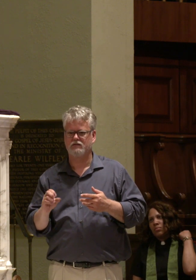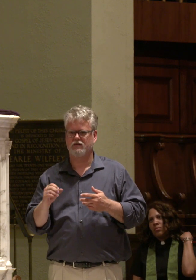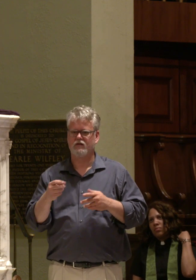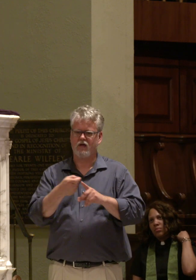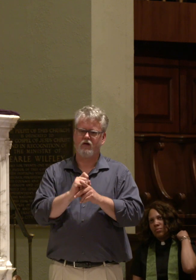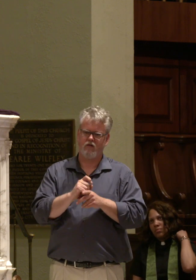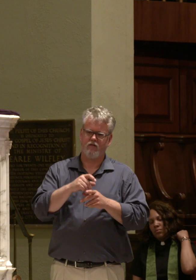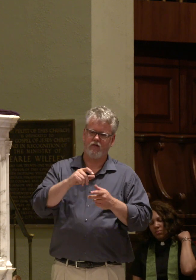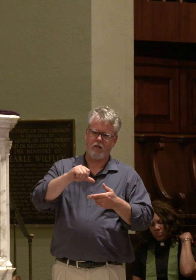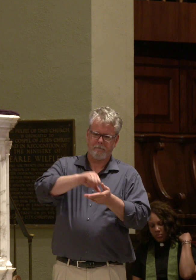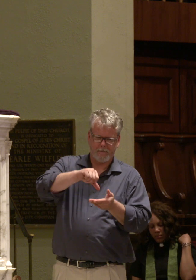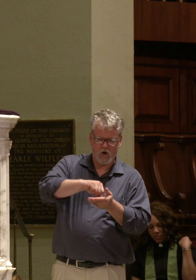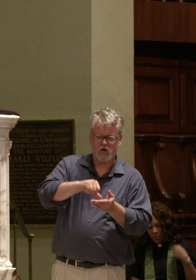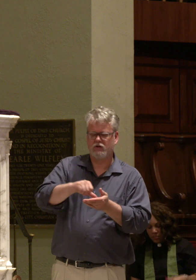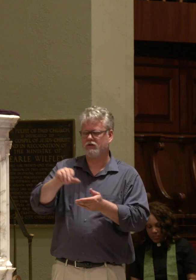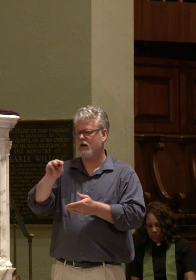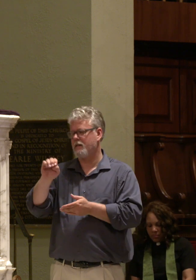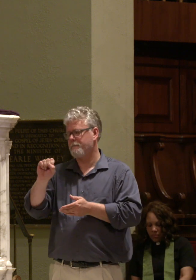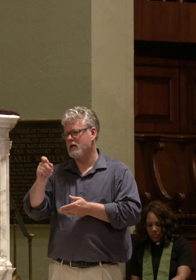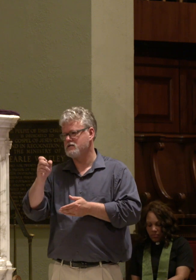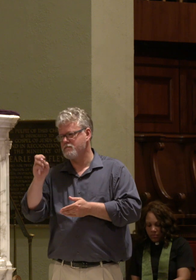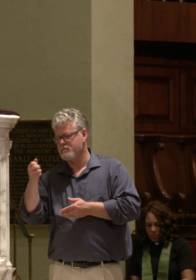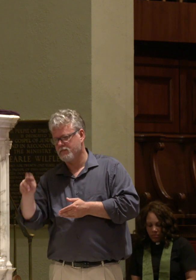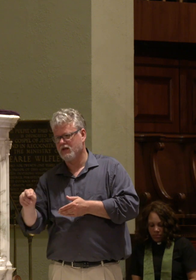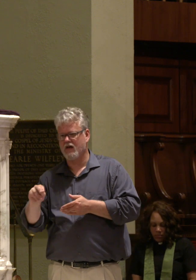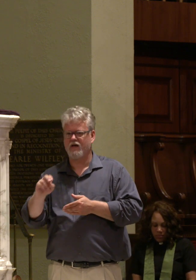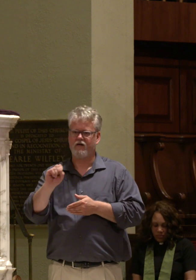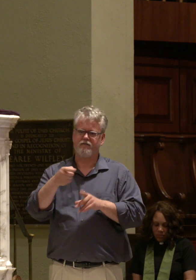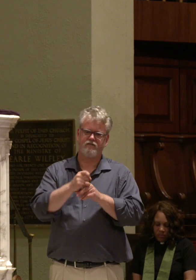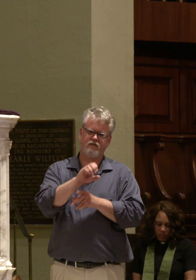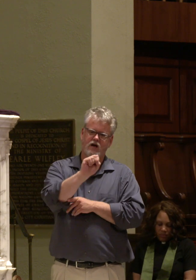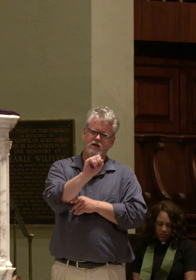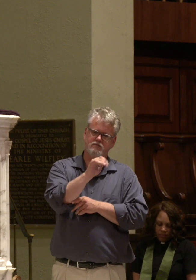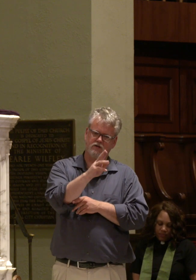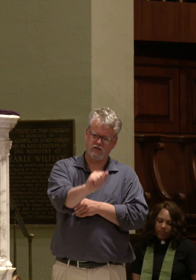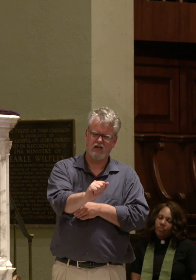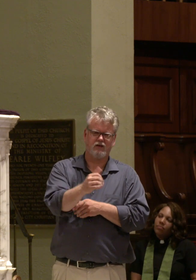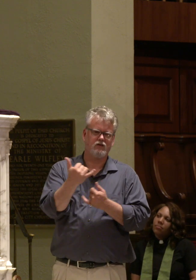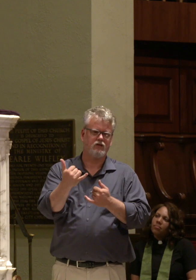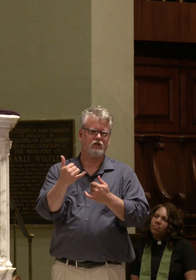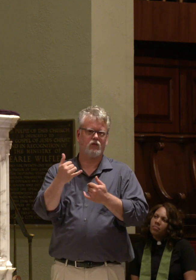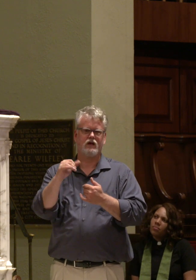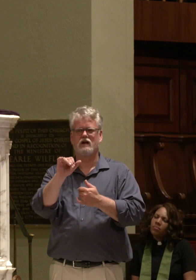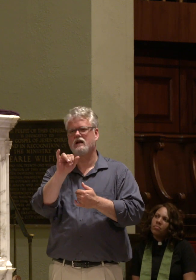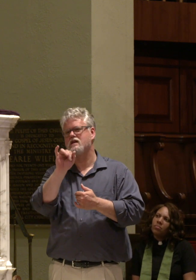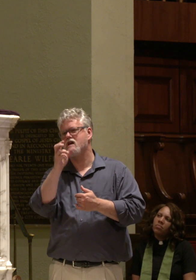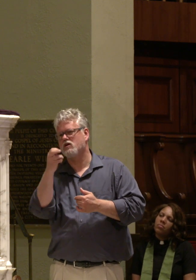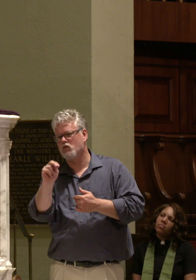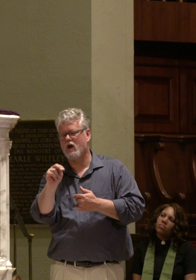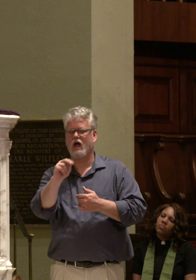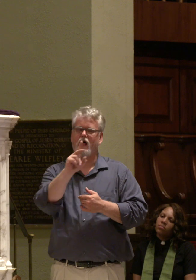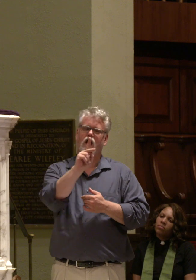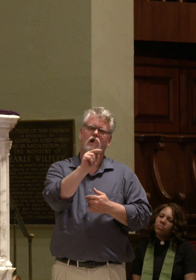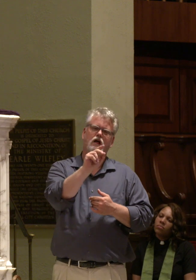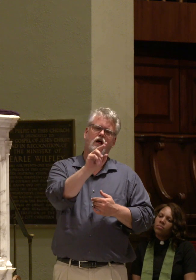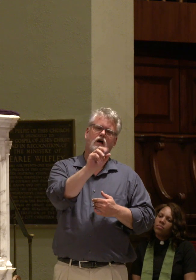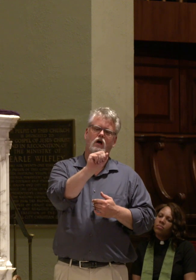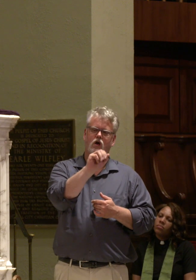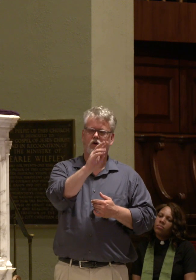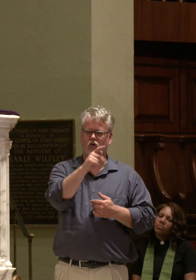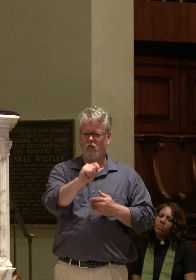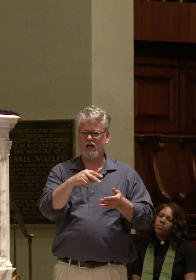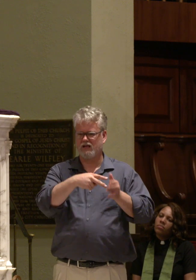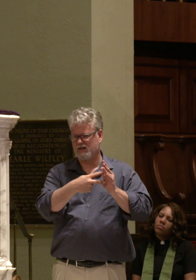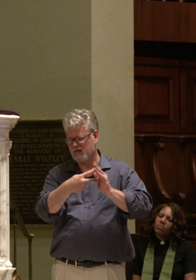had Mesopotamia. They were from Syria and what we call modern-day Iraq and Kuwait. He had